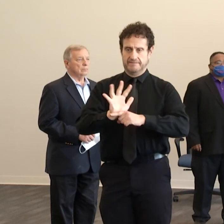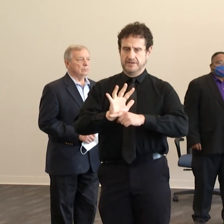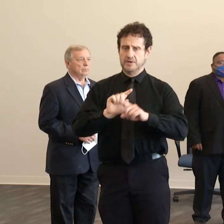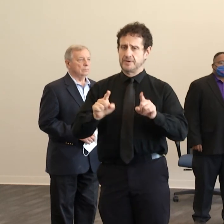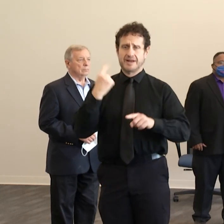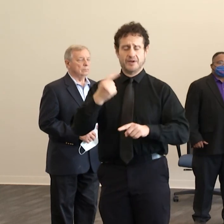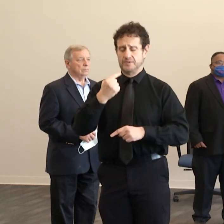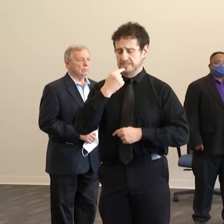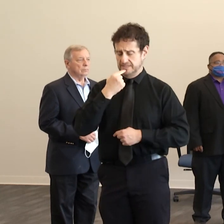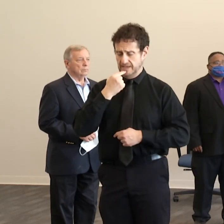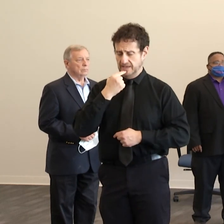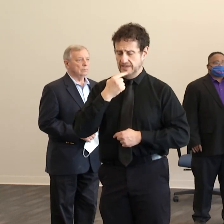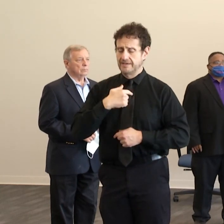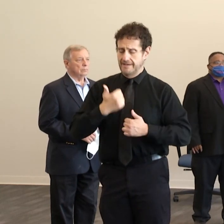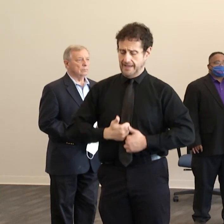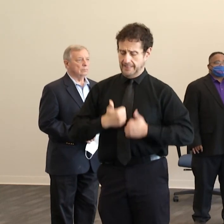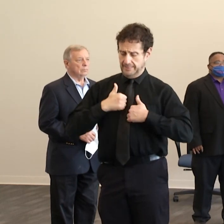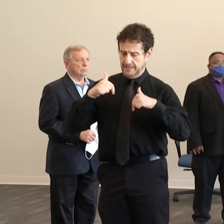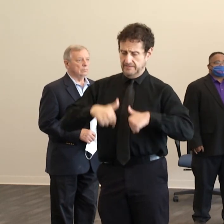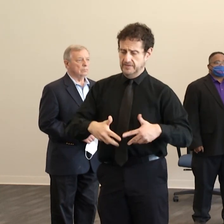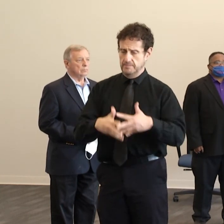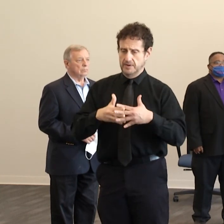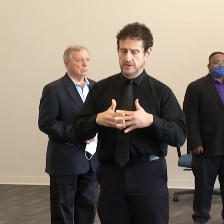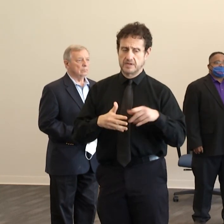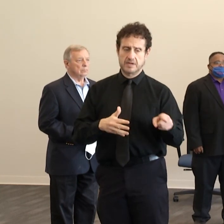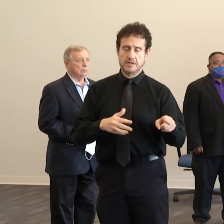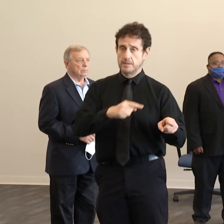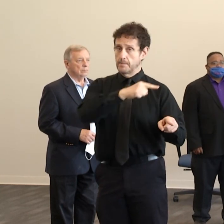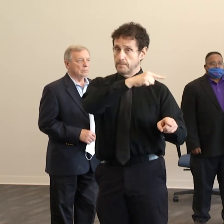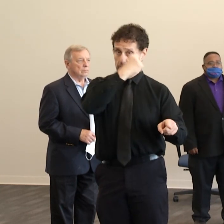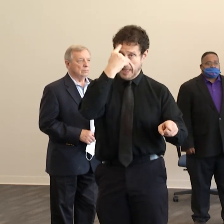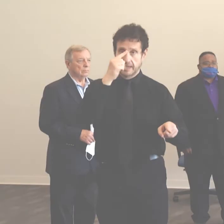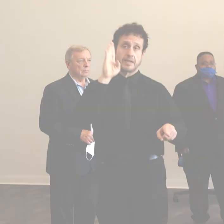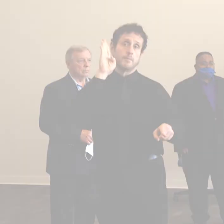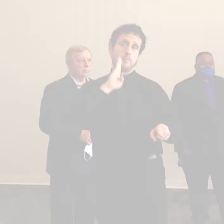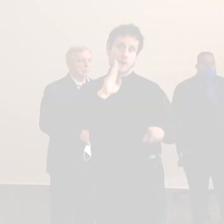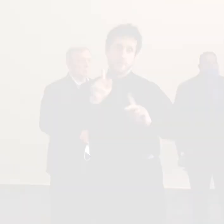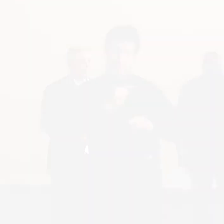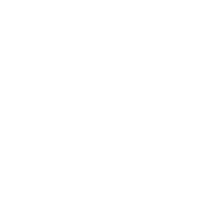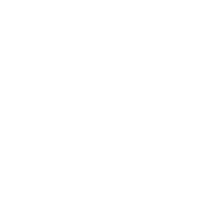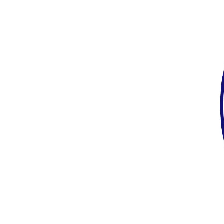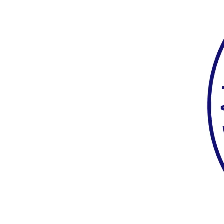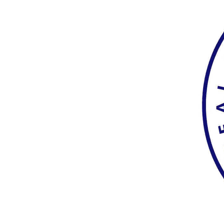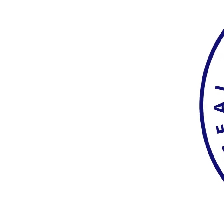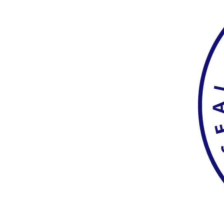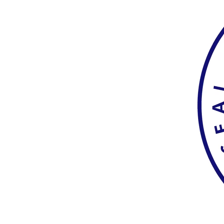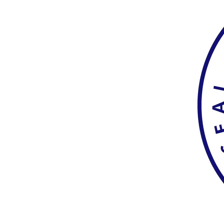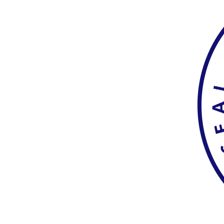said that I live in a country in which black and brown people can be shot and killed by the police with impunity.